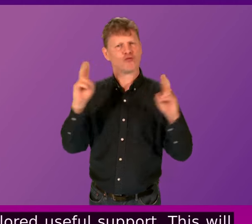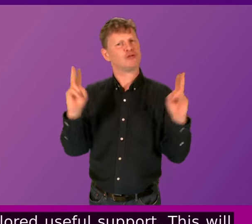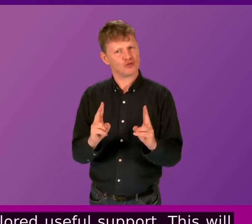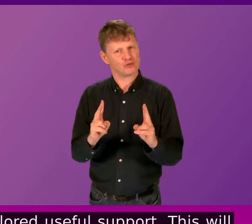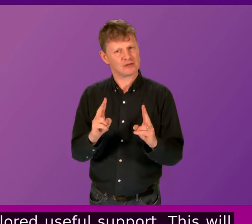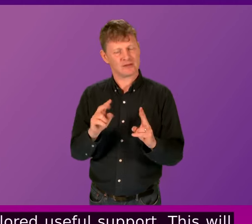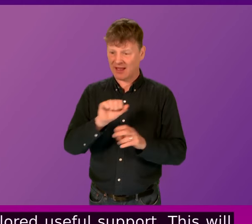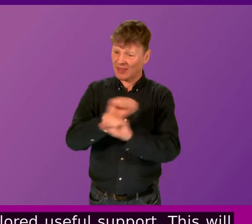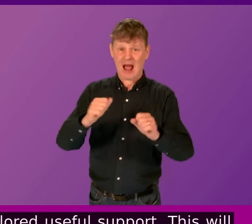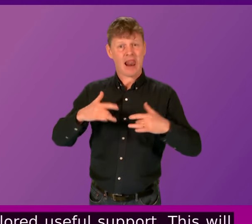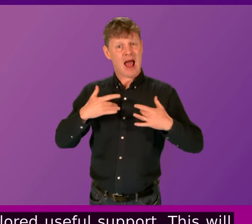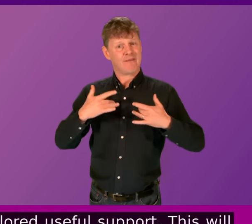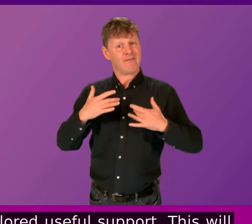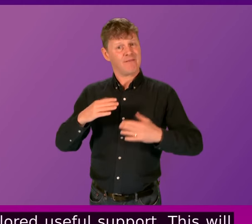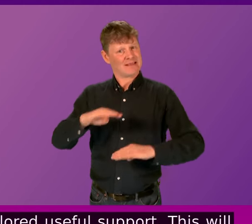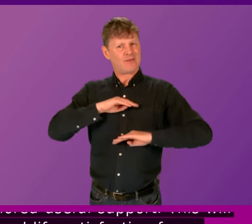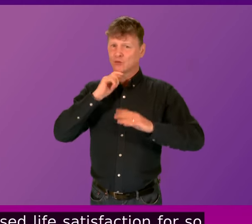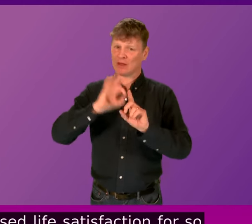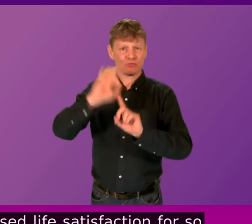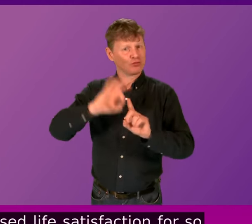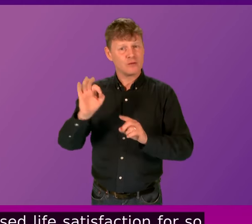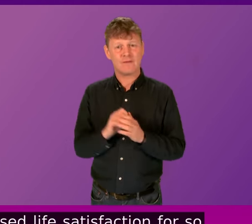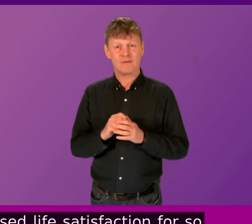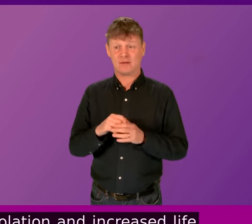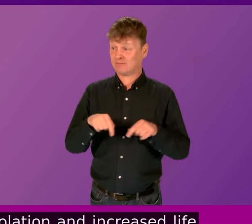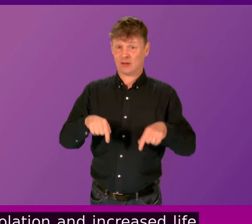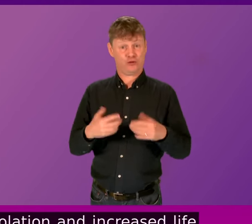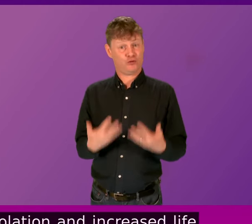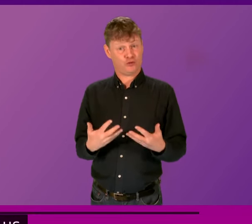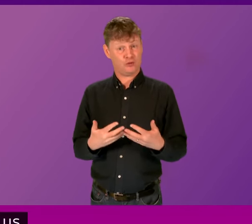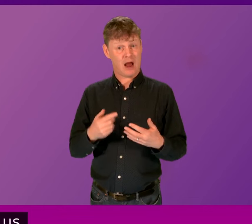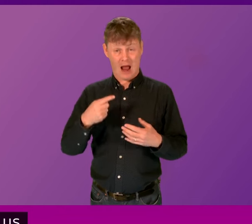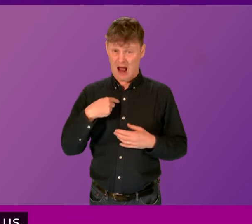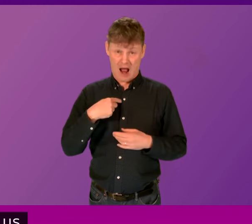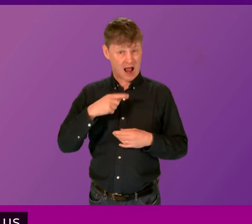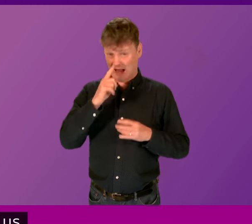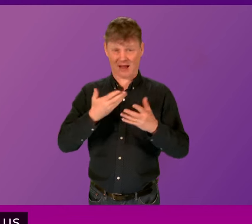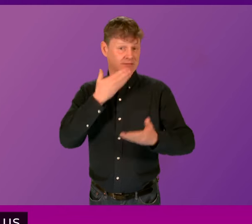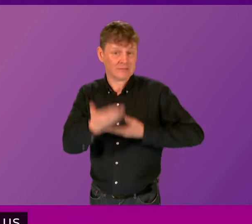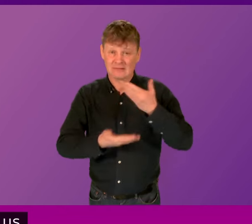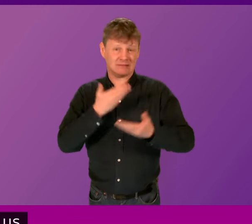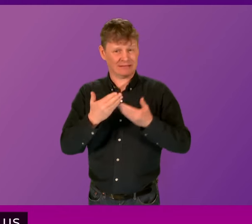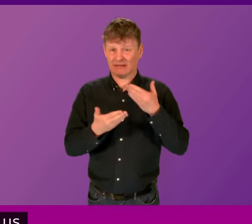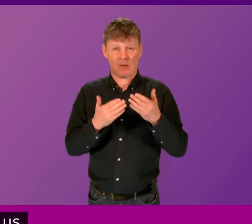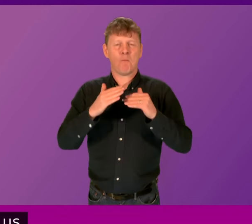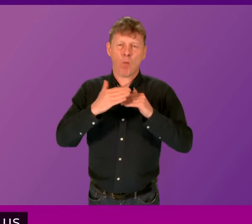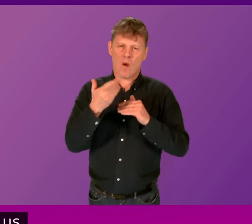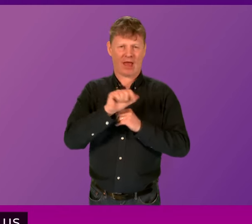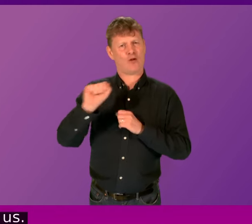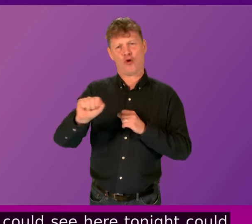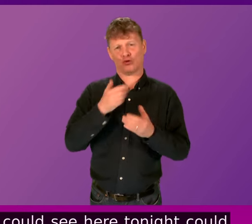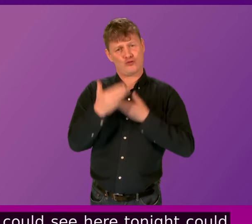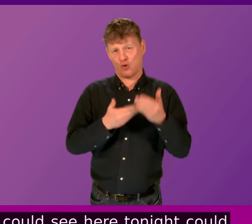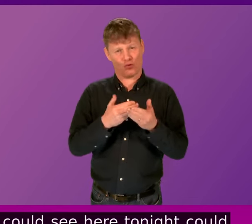for so many of us. Presiding Officer, nothing I could say here tonight could illustrate more powerfully than Julie's story about